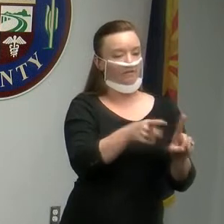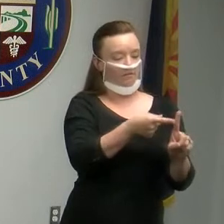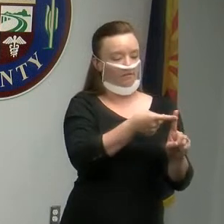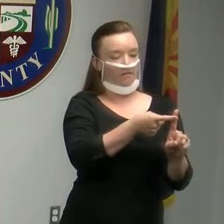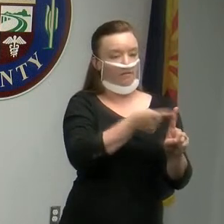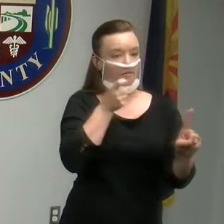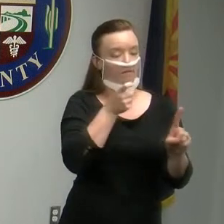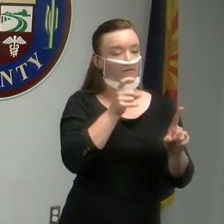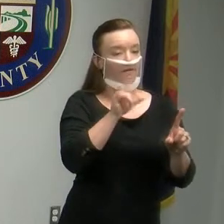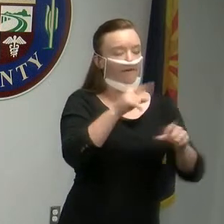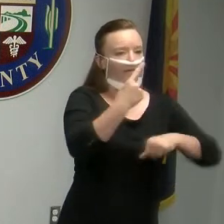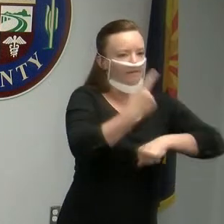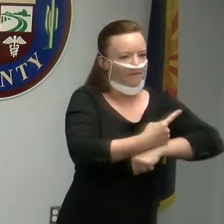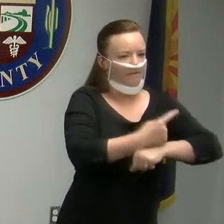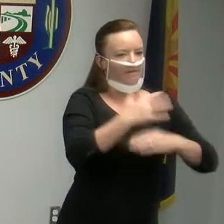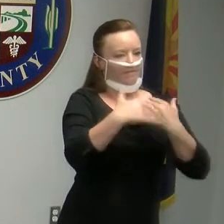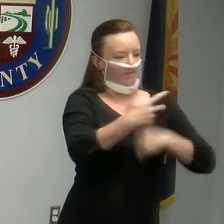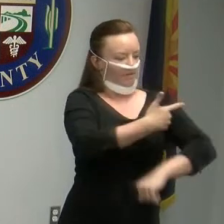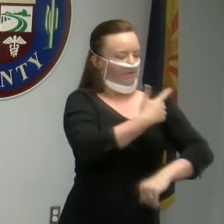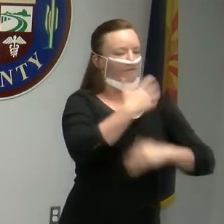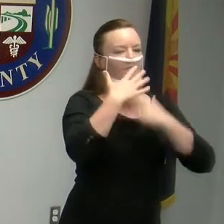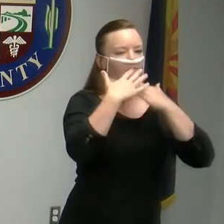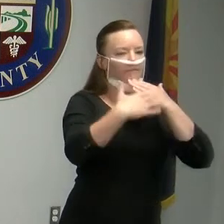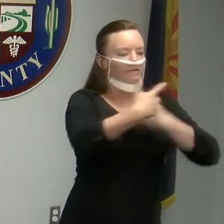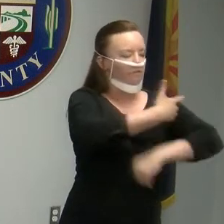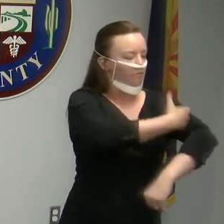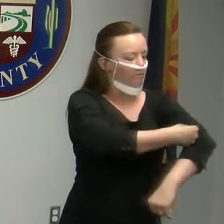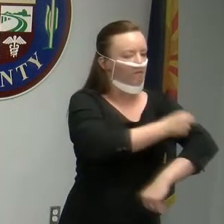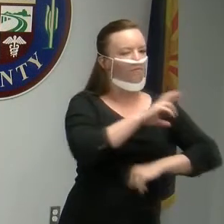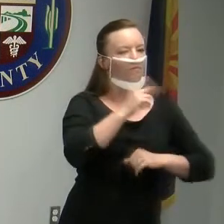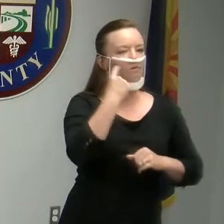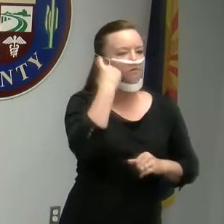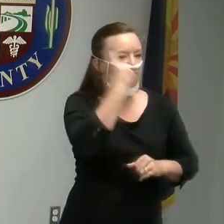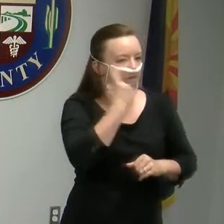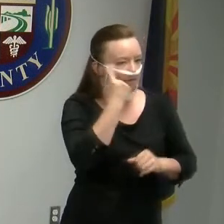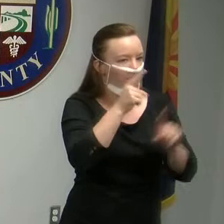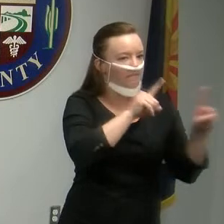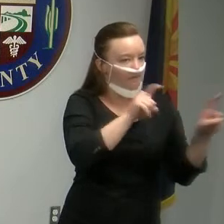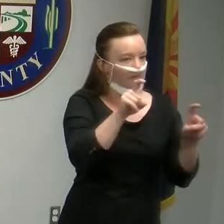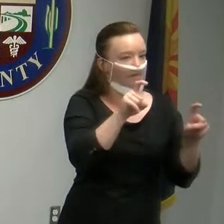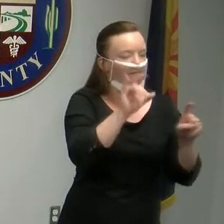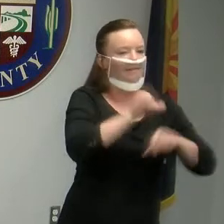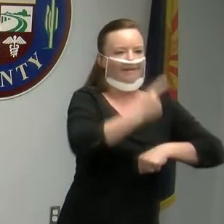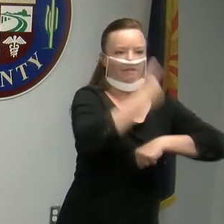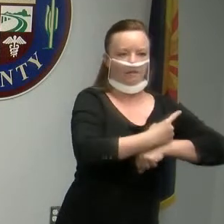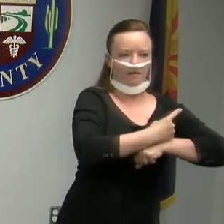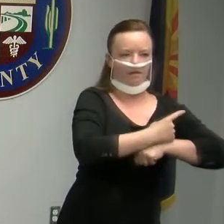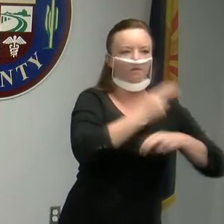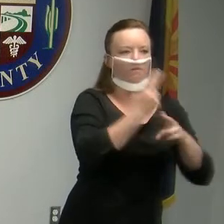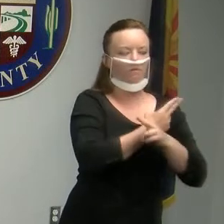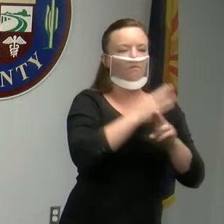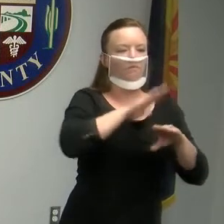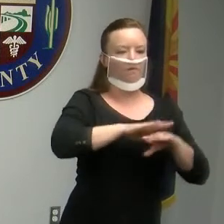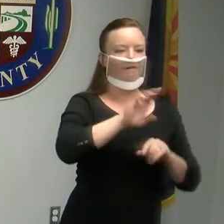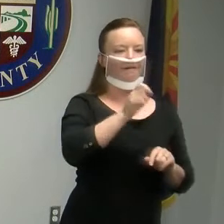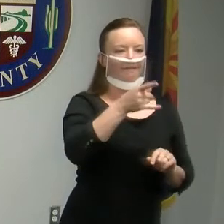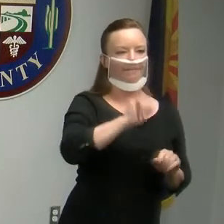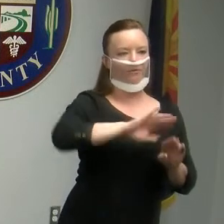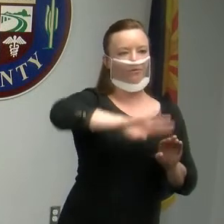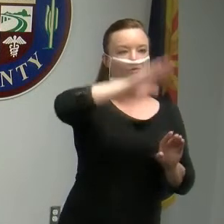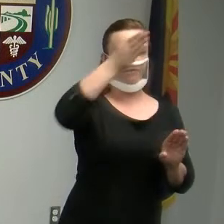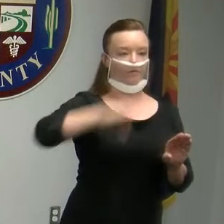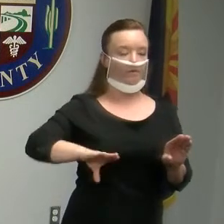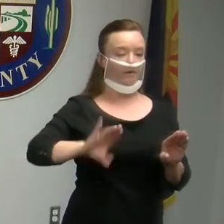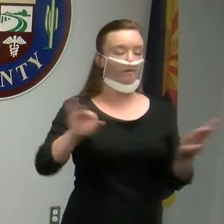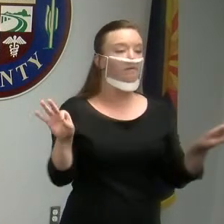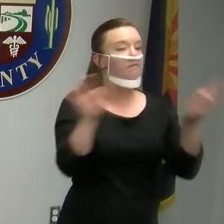that they had their blood drawn or their swab taken. And that's really important because a lot of times that is quite